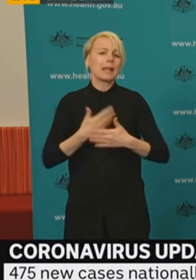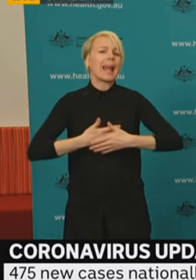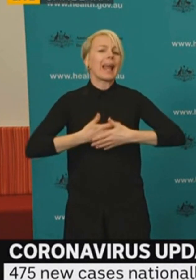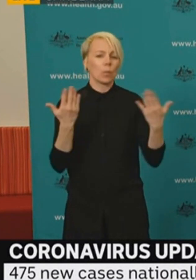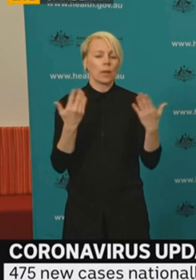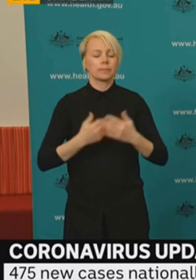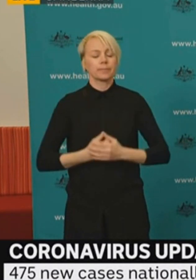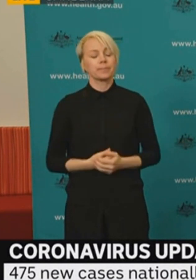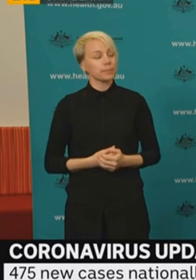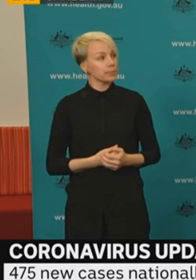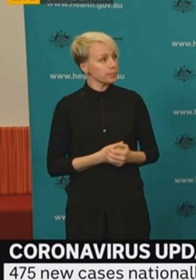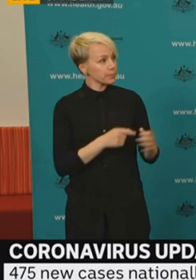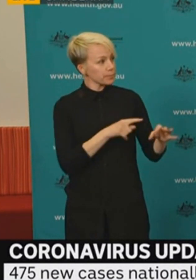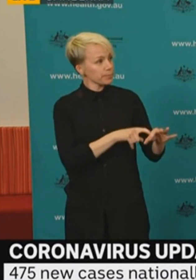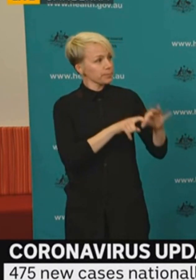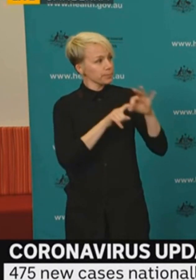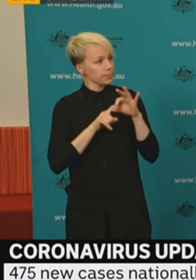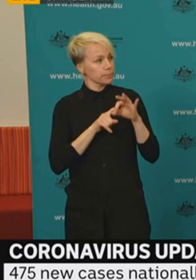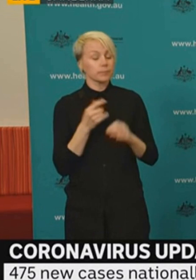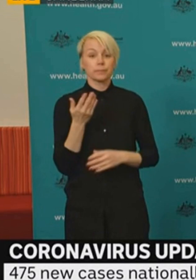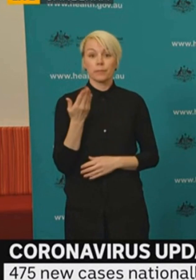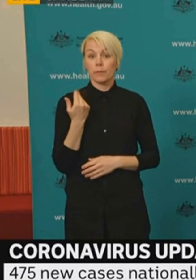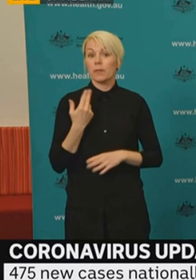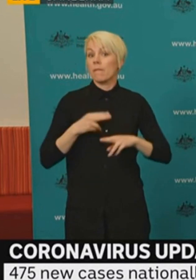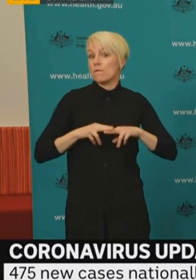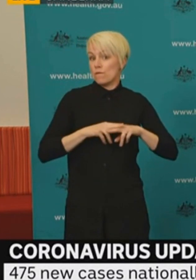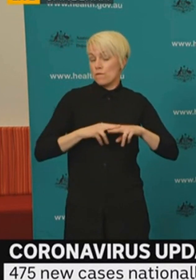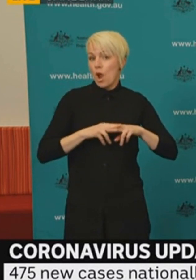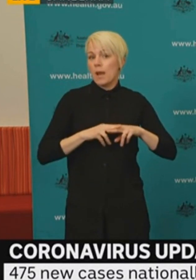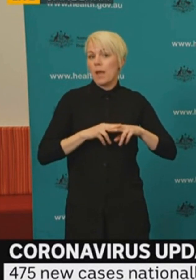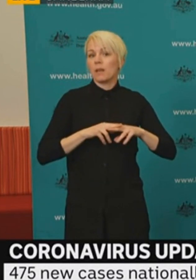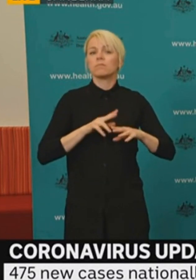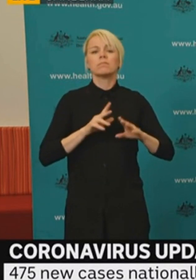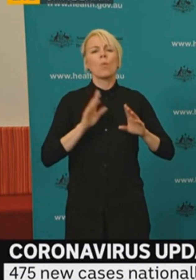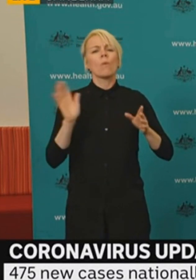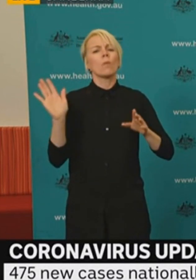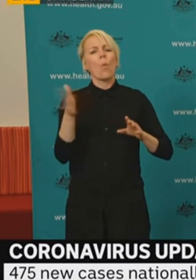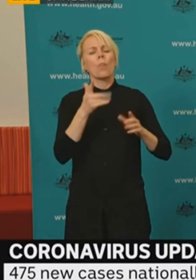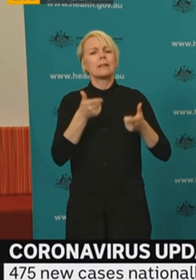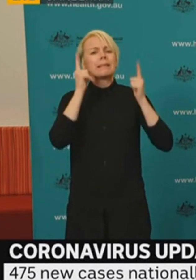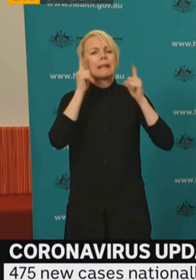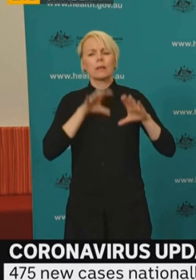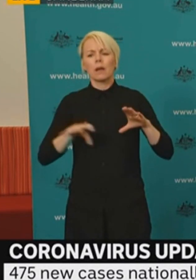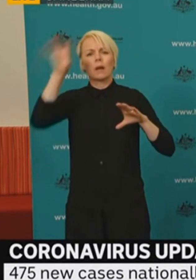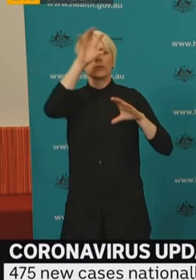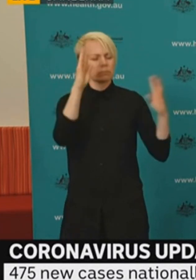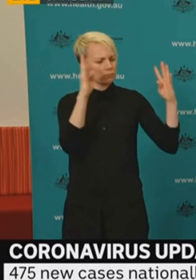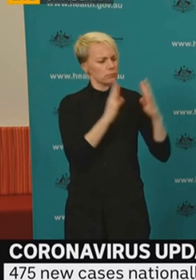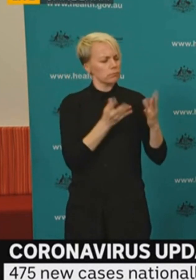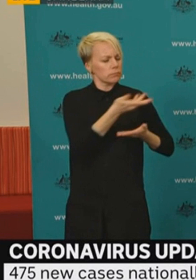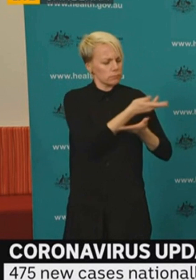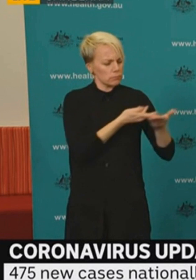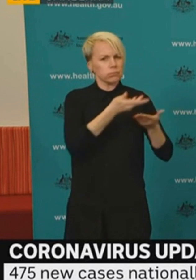that National Cabinet agreed to on Friday was a more centralised, open, transparent sharing of information, data beyond case